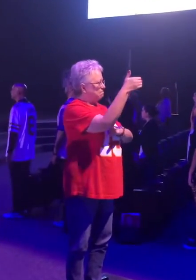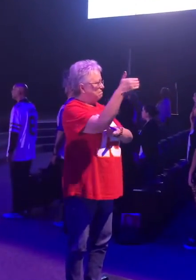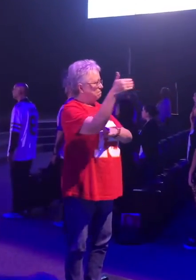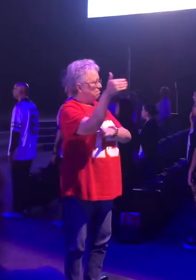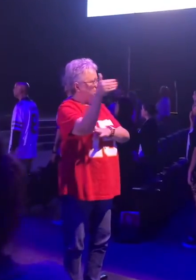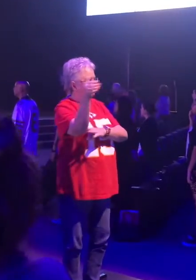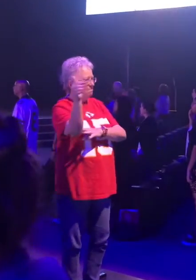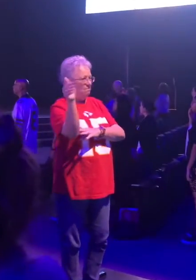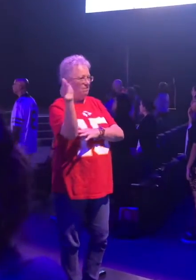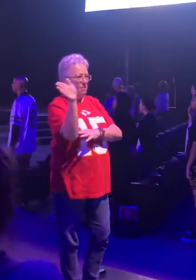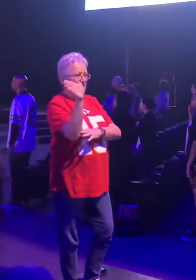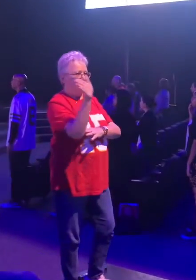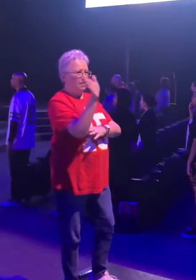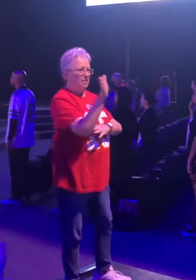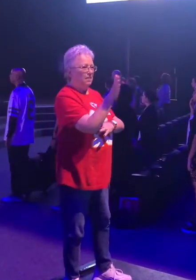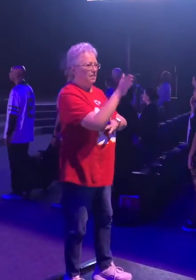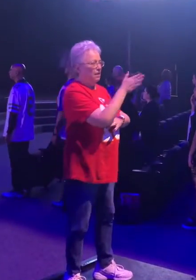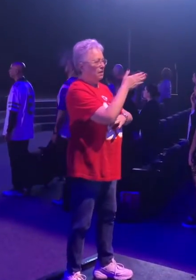streaming,